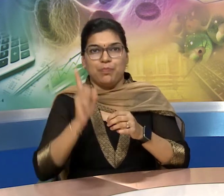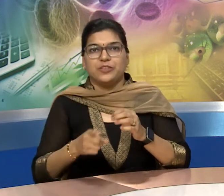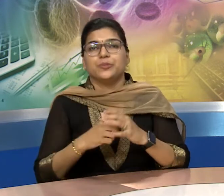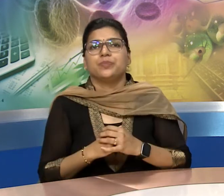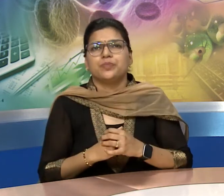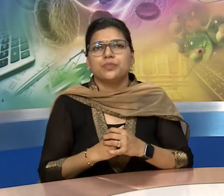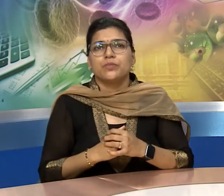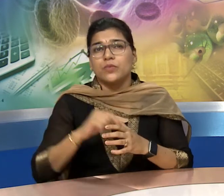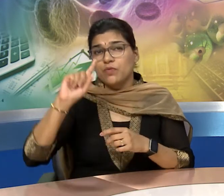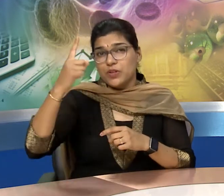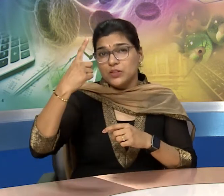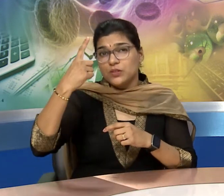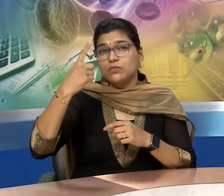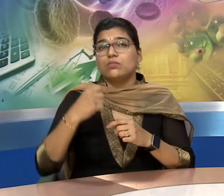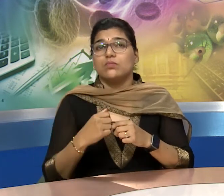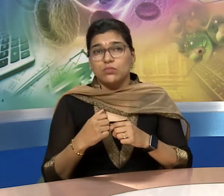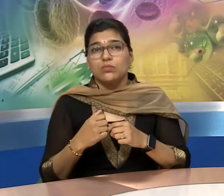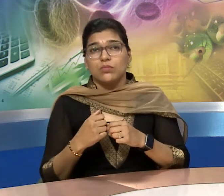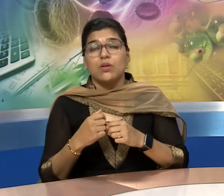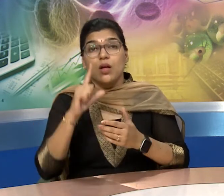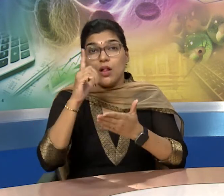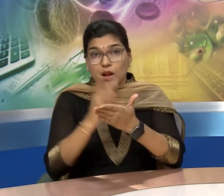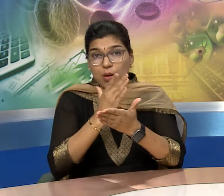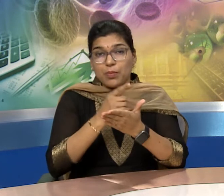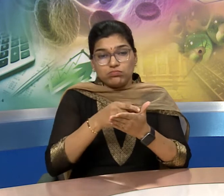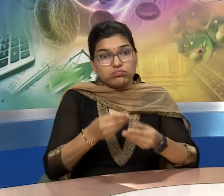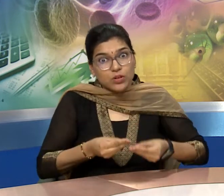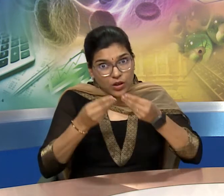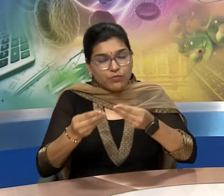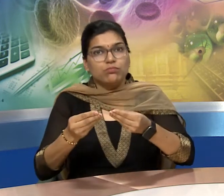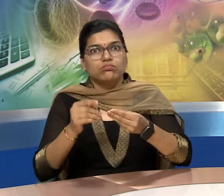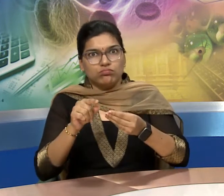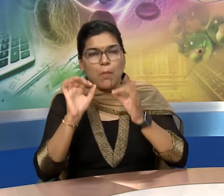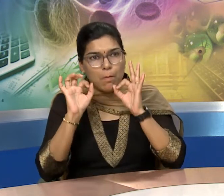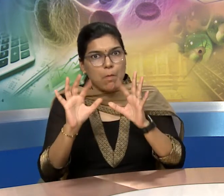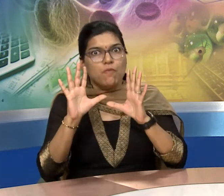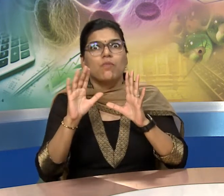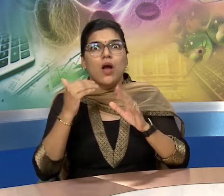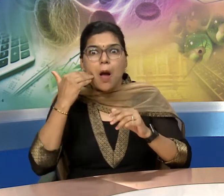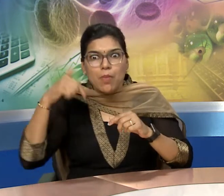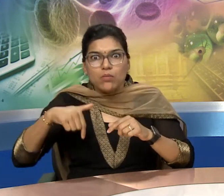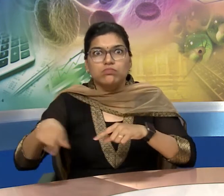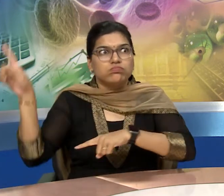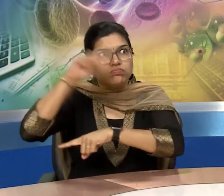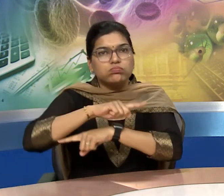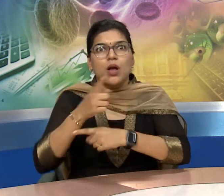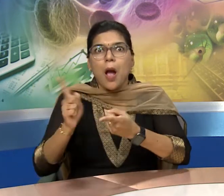reasons or the functions of library, which we discussed that information dissemination is the second